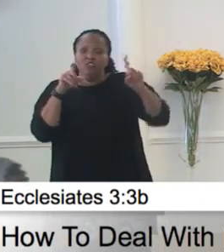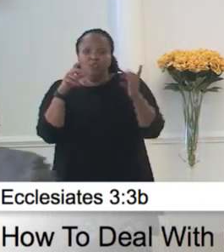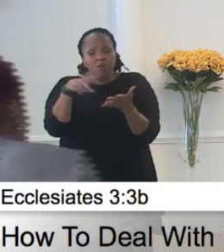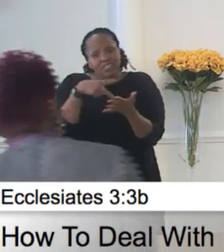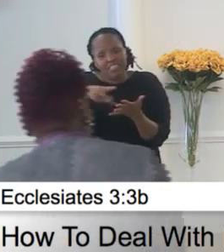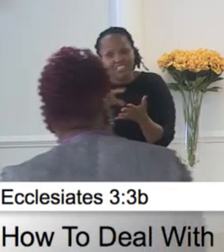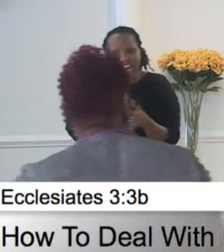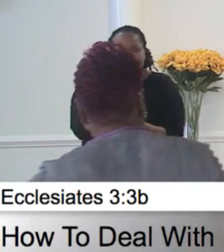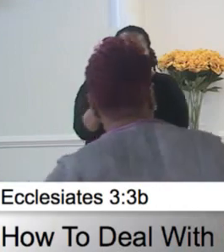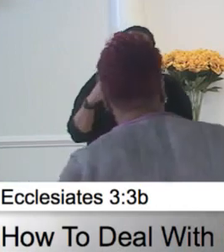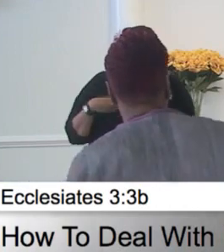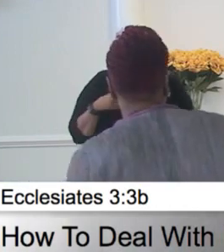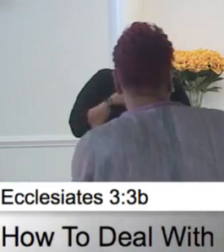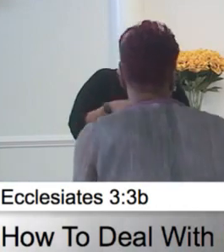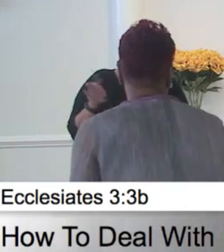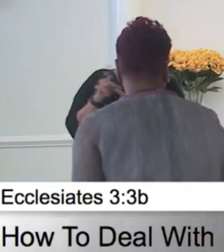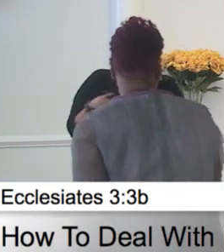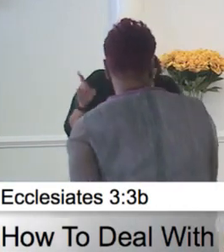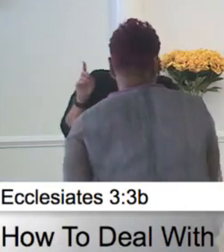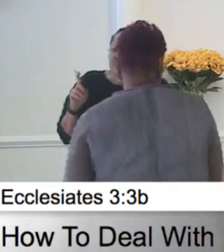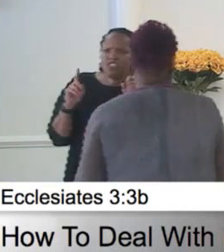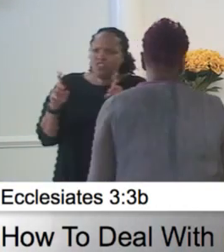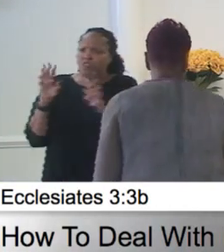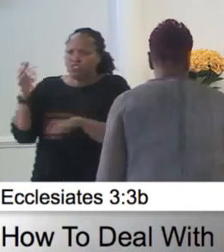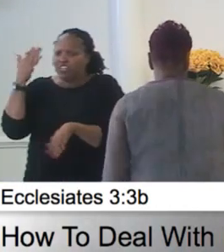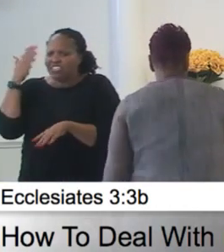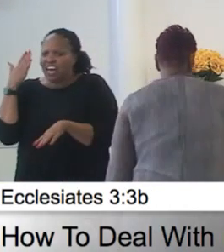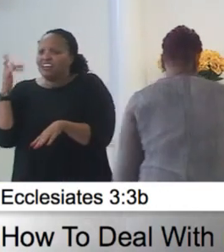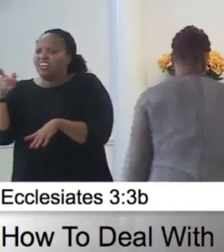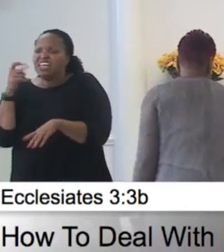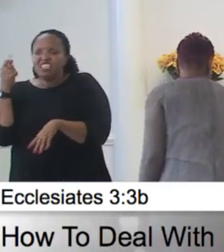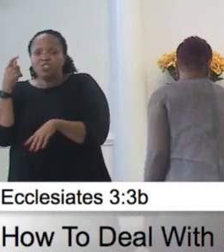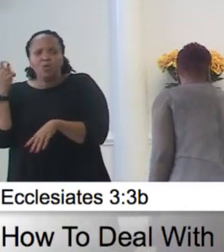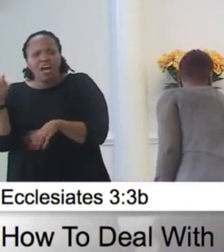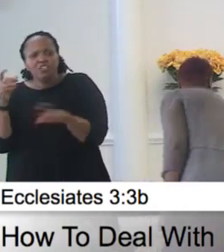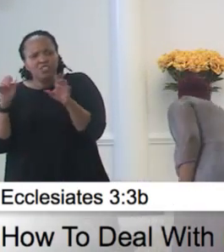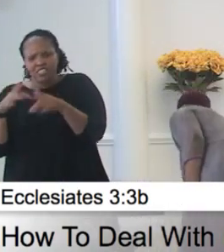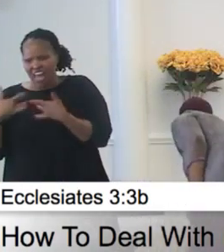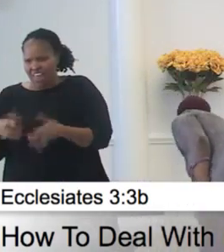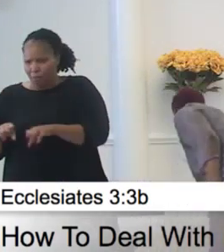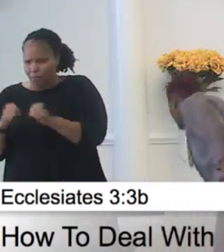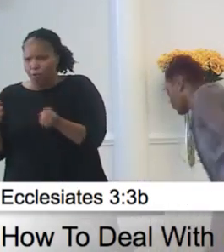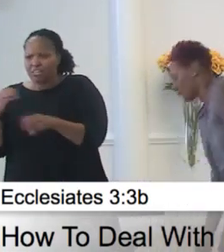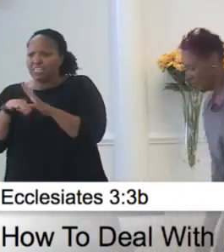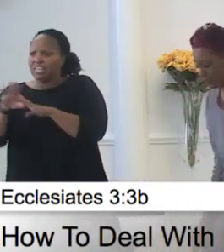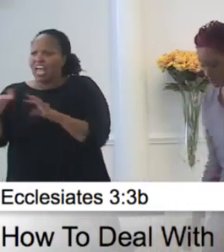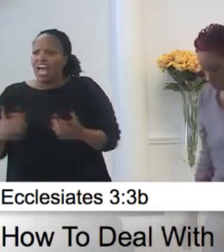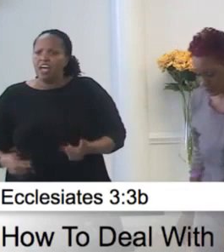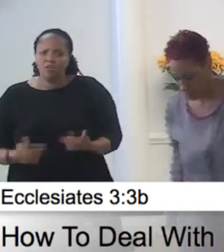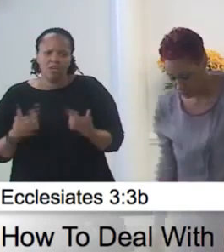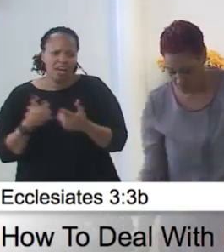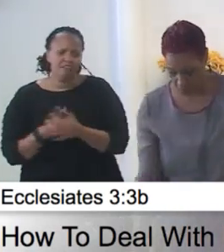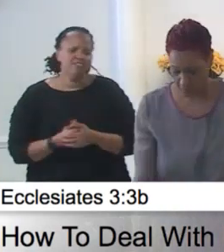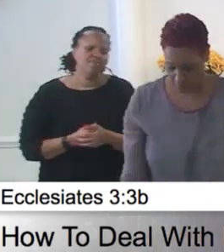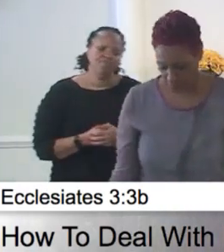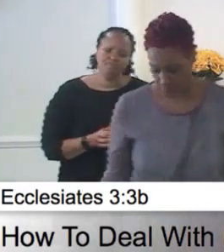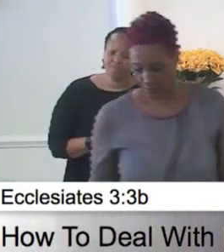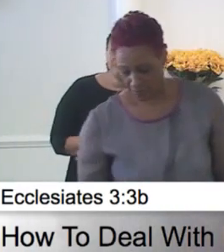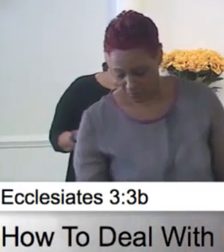but you at least should give me some type of acknowledgement that you understand the brokenness in your life. And so